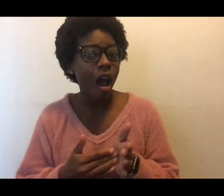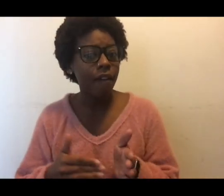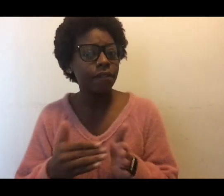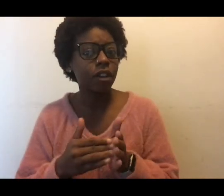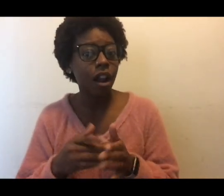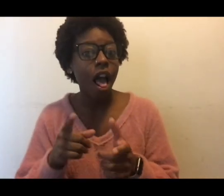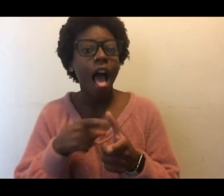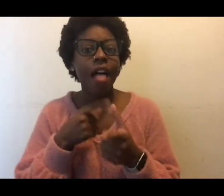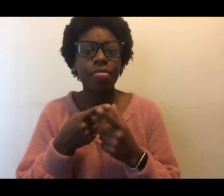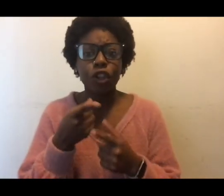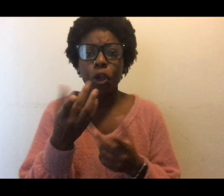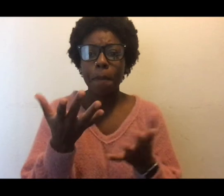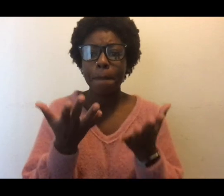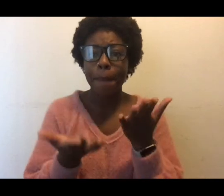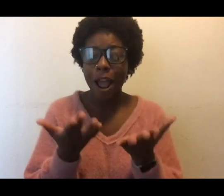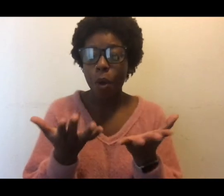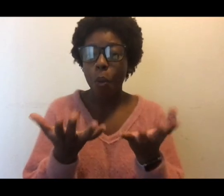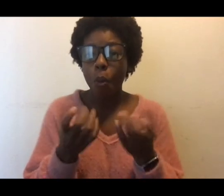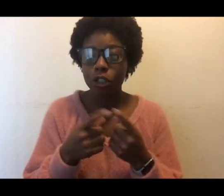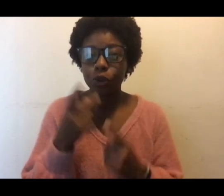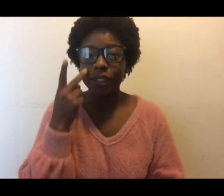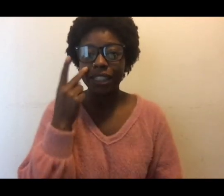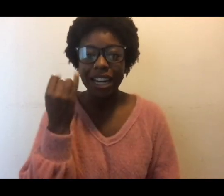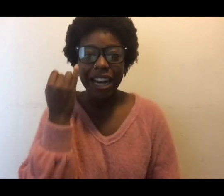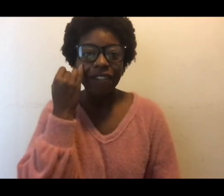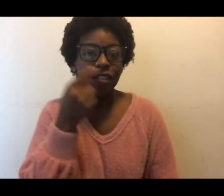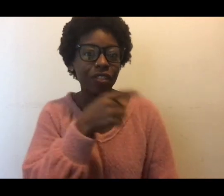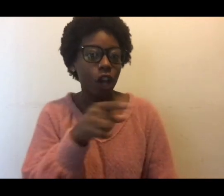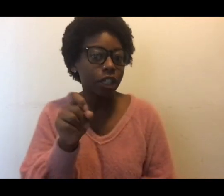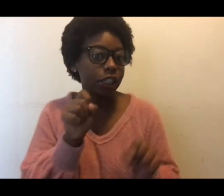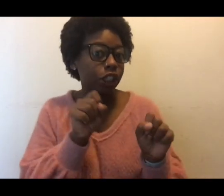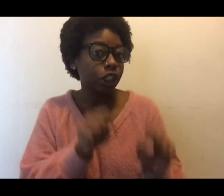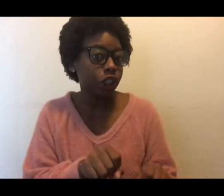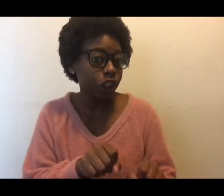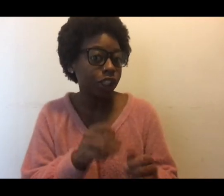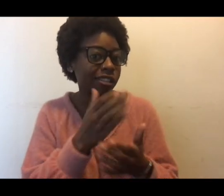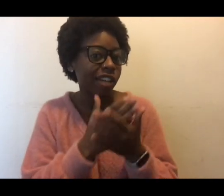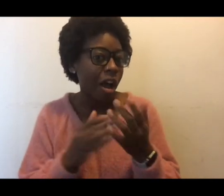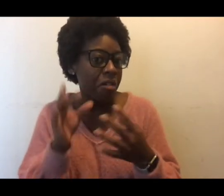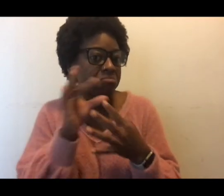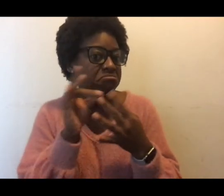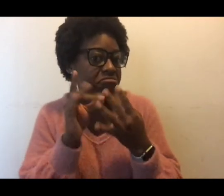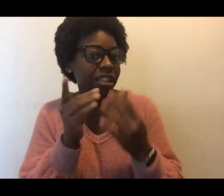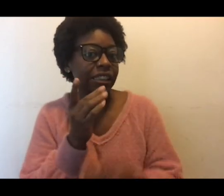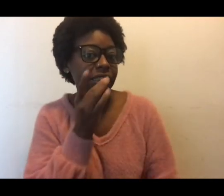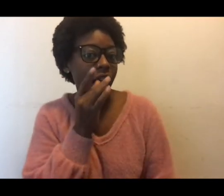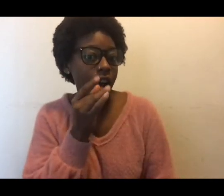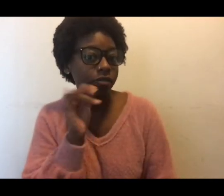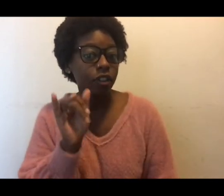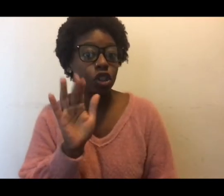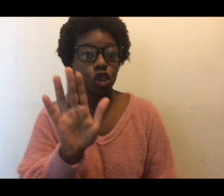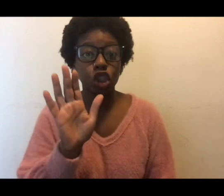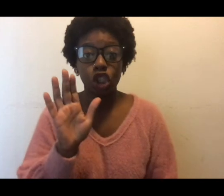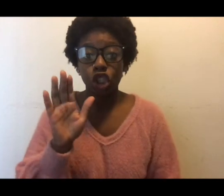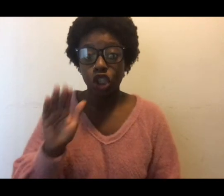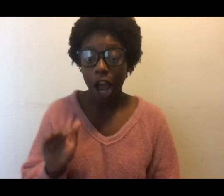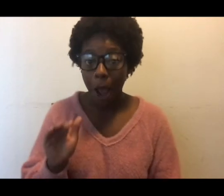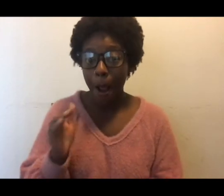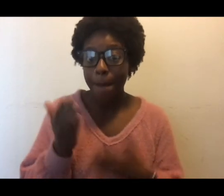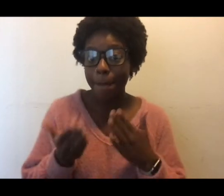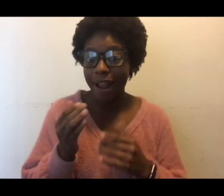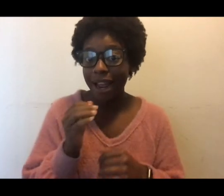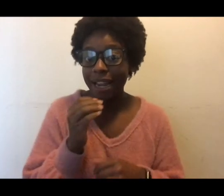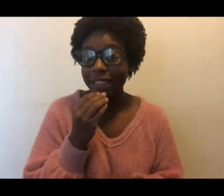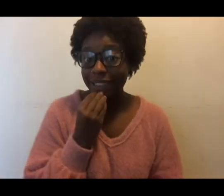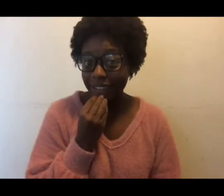As a parent, if this happens often, then you may want to see if there are certain snacks that your child